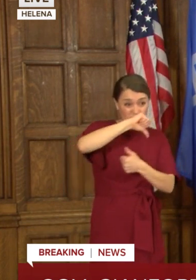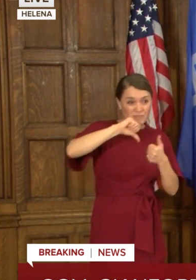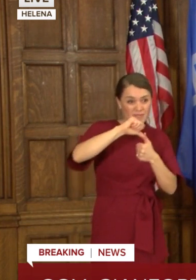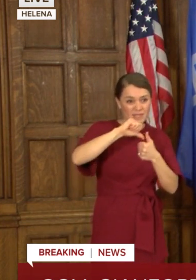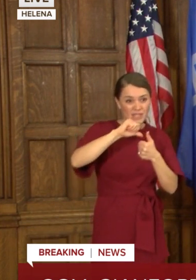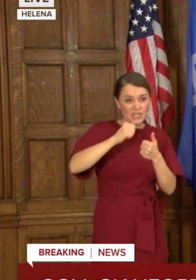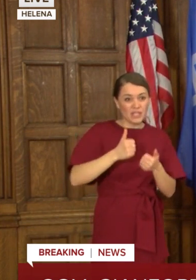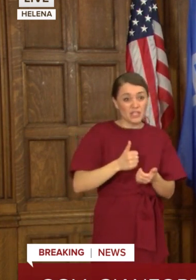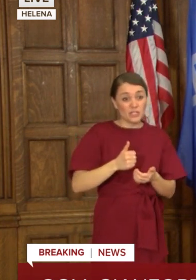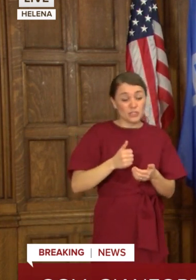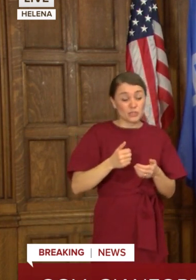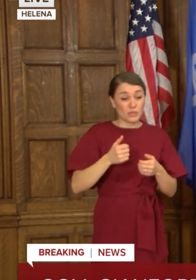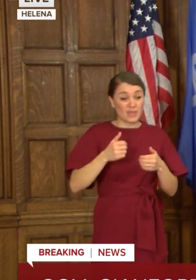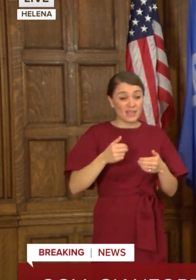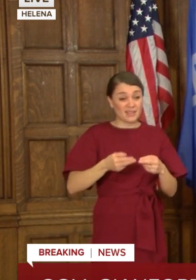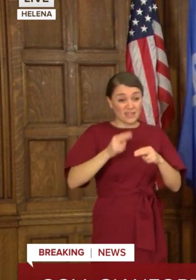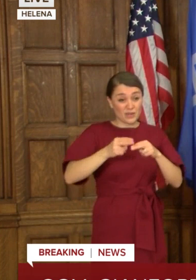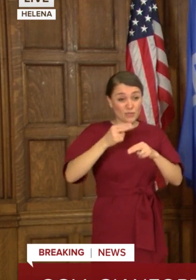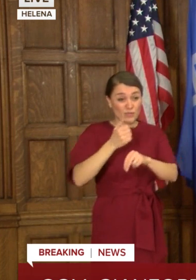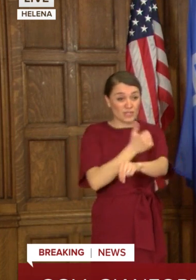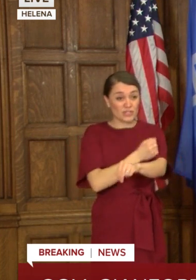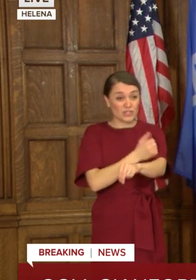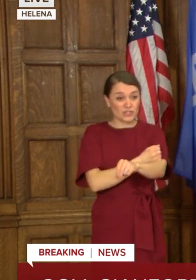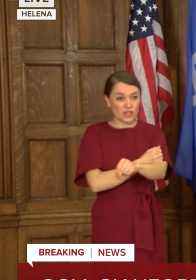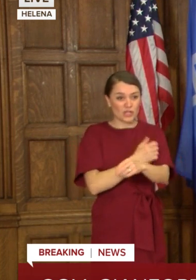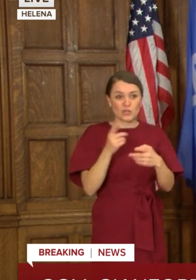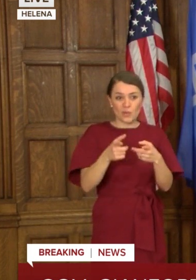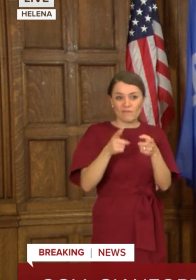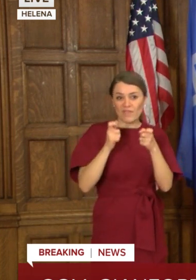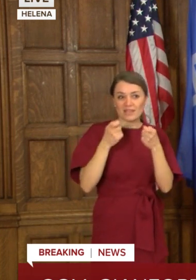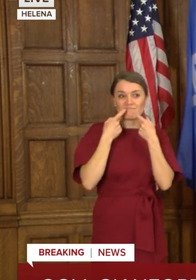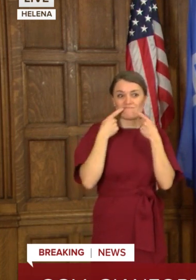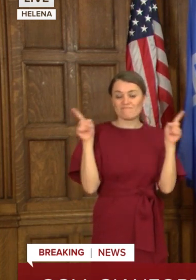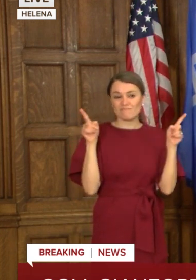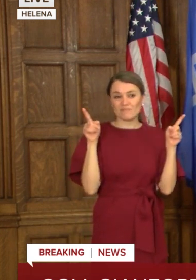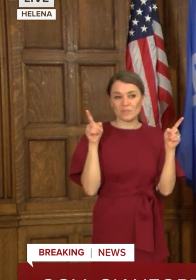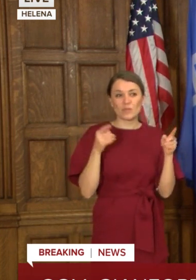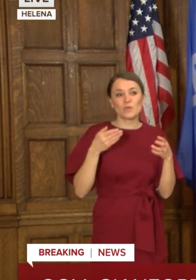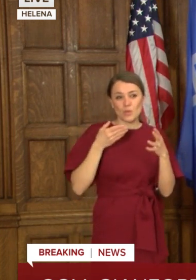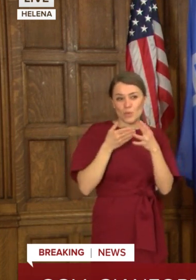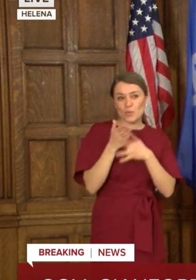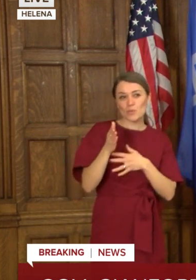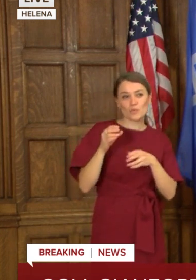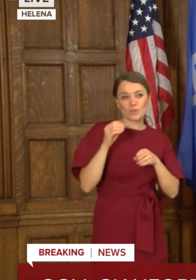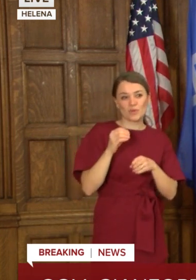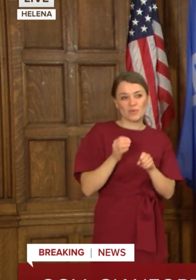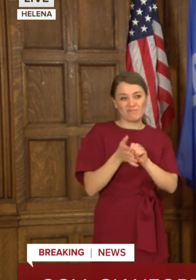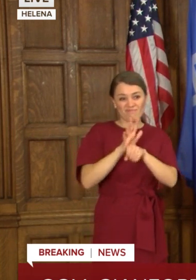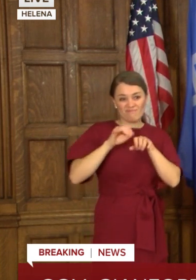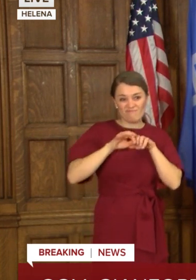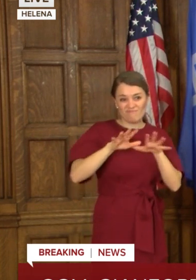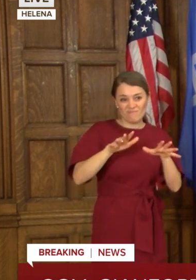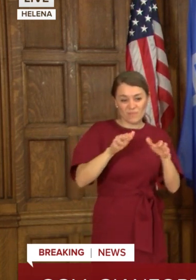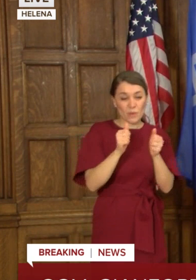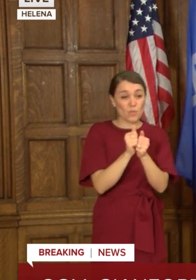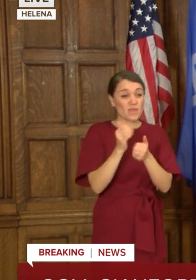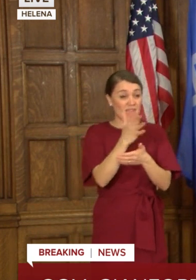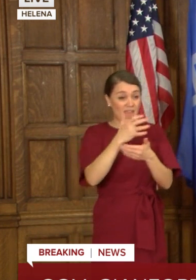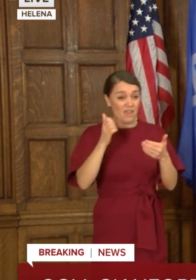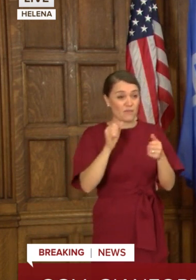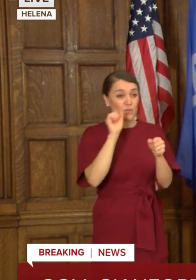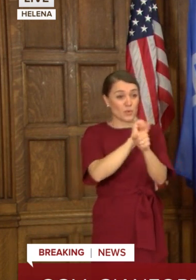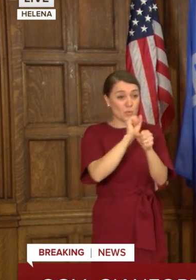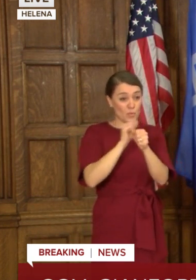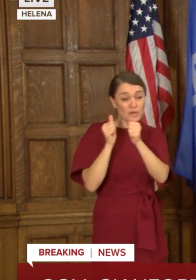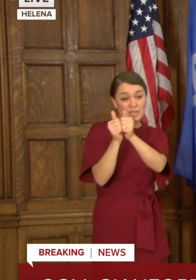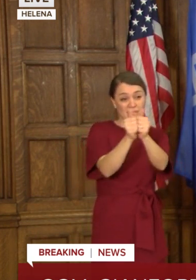arms as quickly and as effectively as possible. We'll get through this pandemic with everyone working together